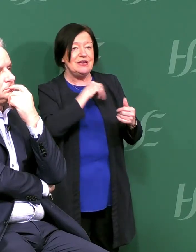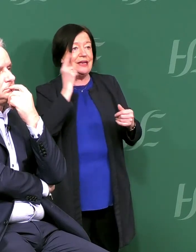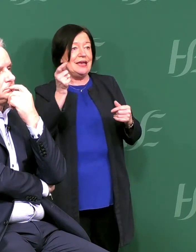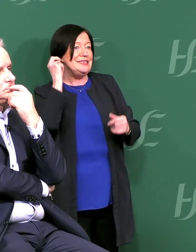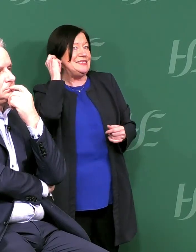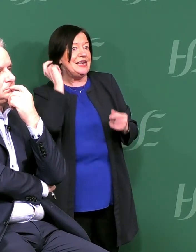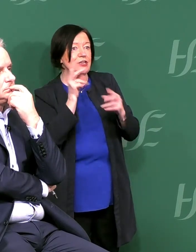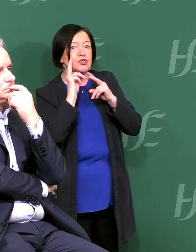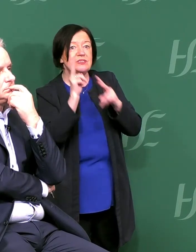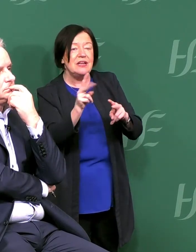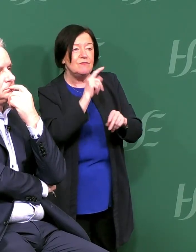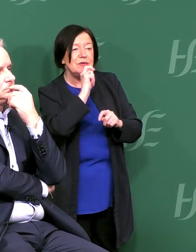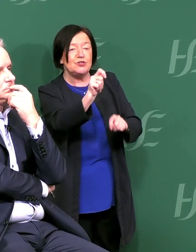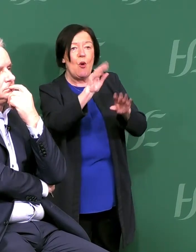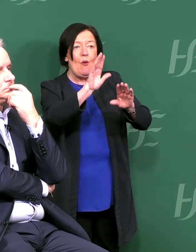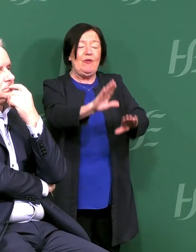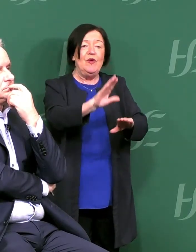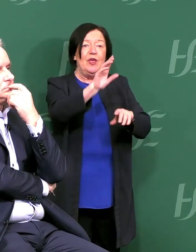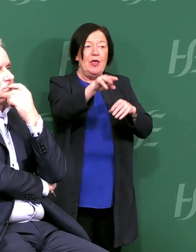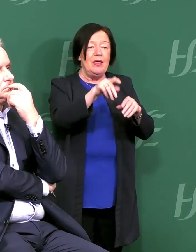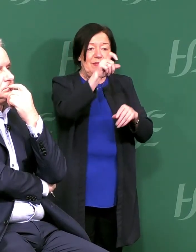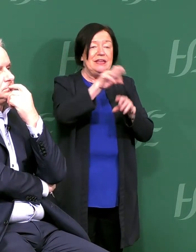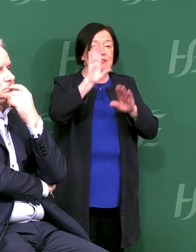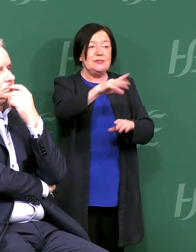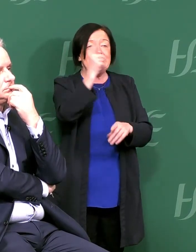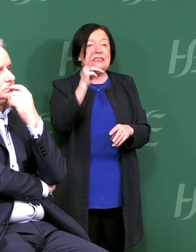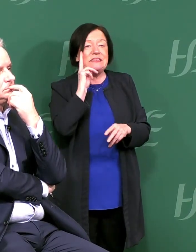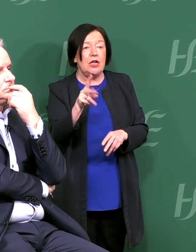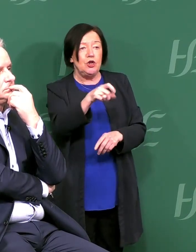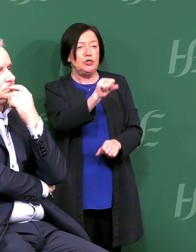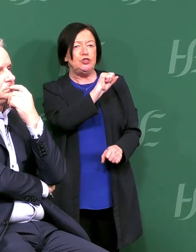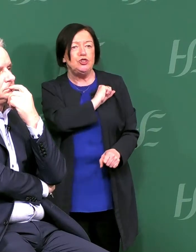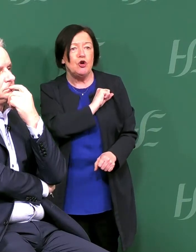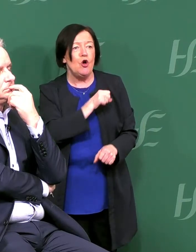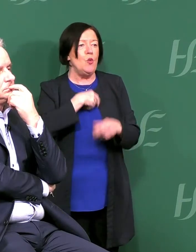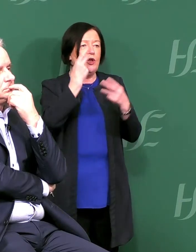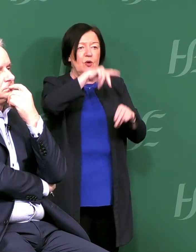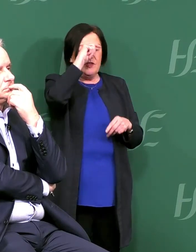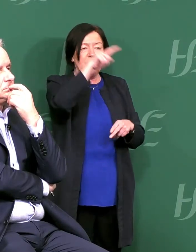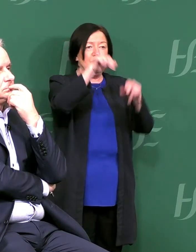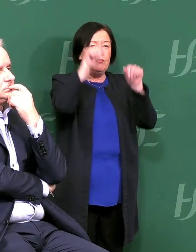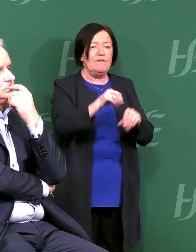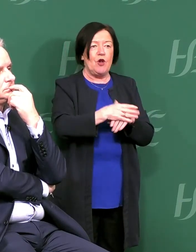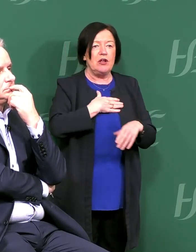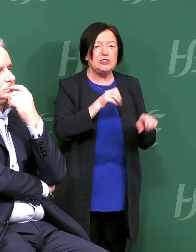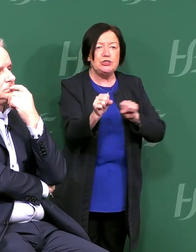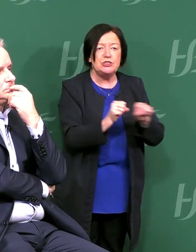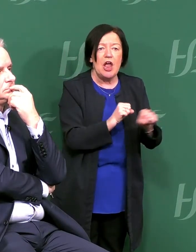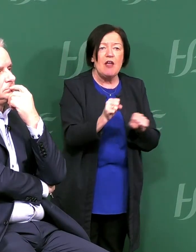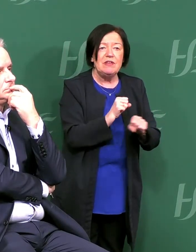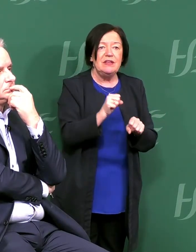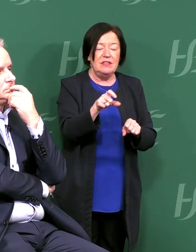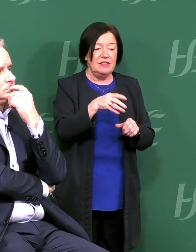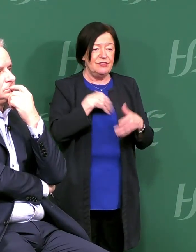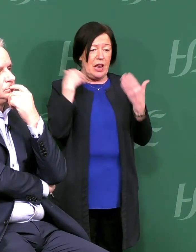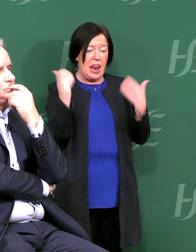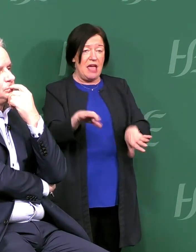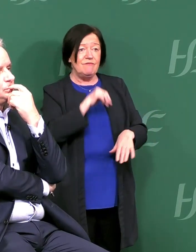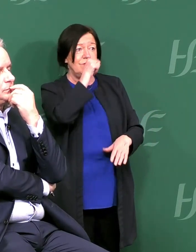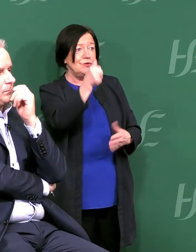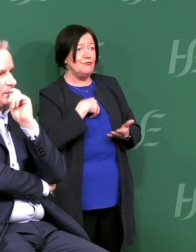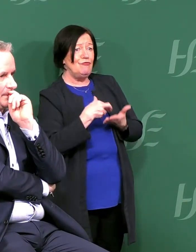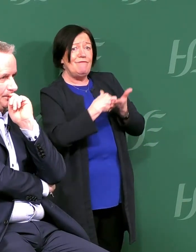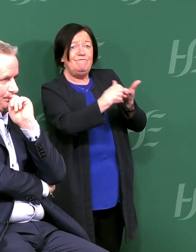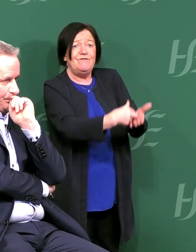seen, but they're being told, does this patient still need to be seen? Are you sure? We don't think they're appropriate for the service. And then they feel like they're left with nothing to refer